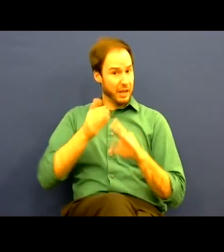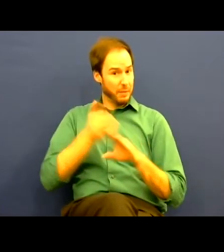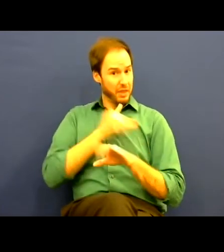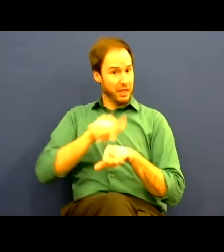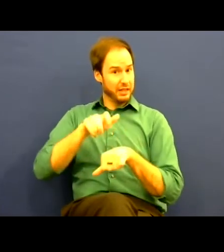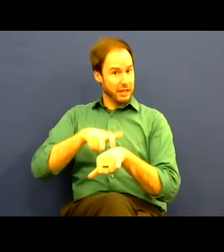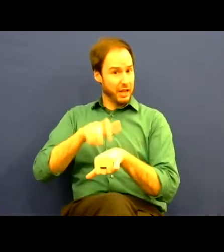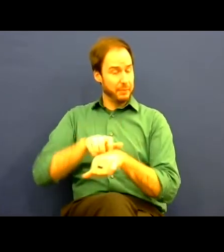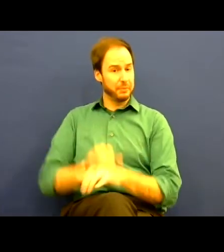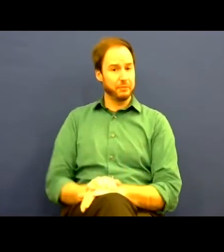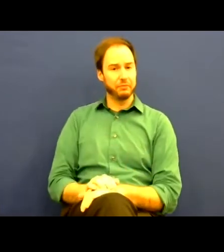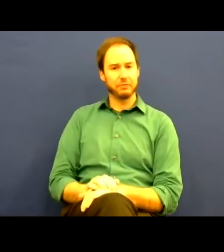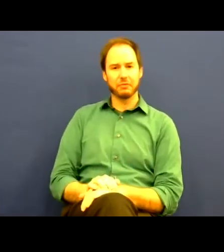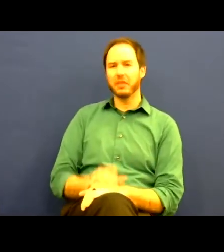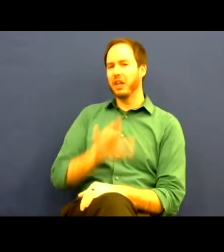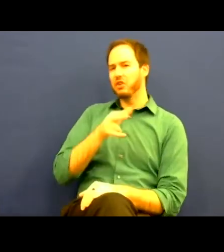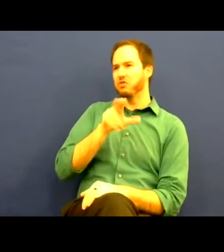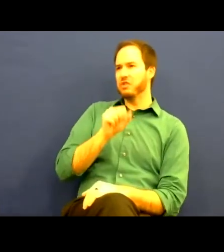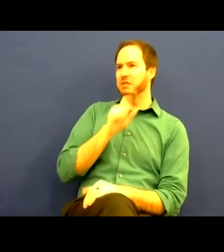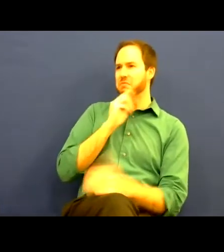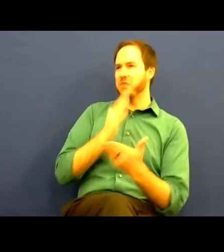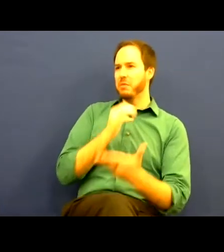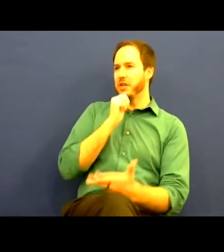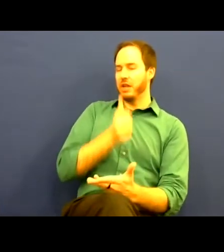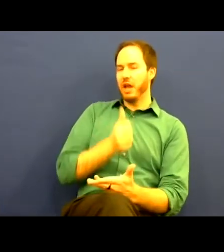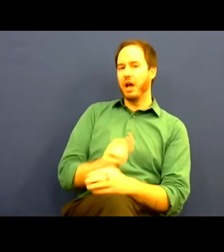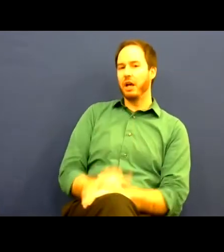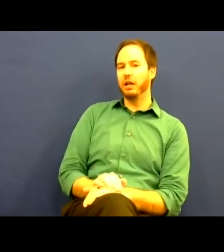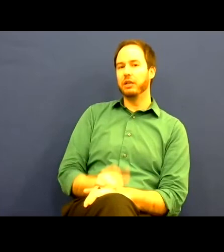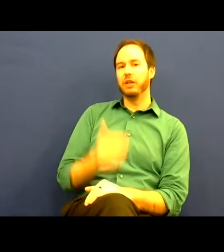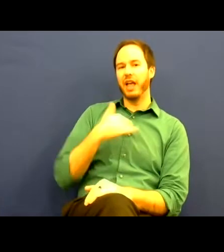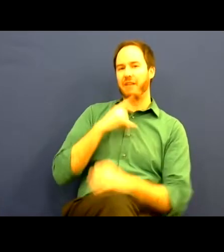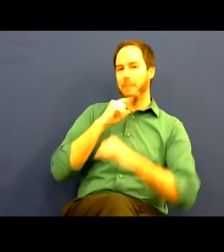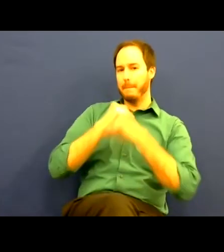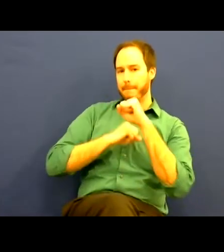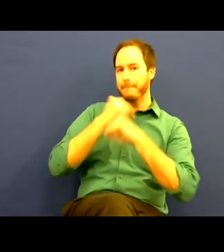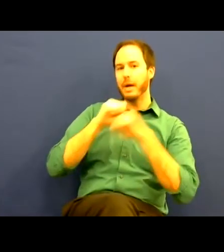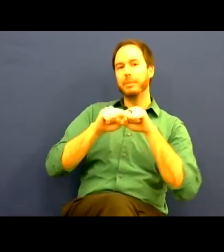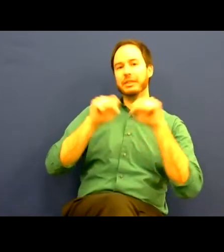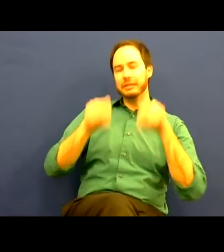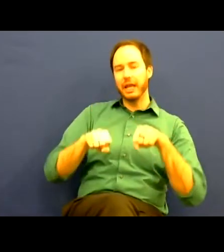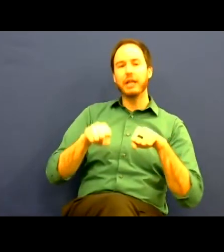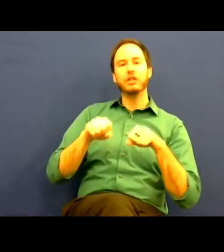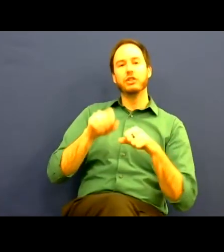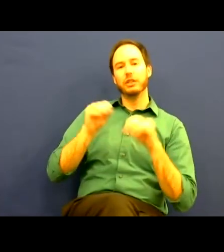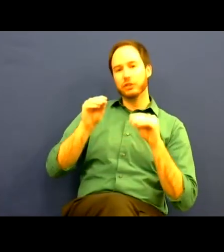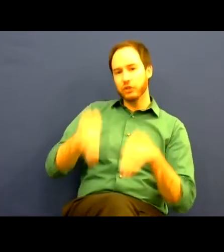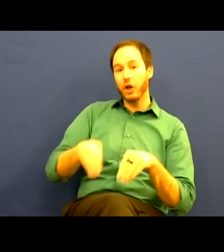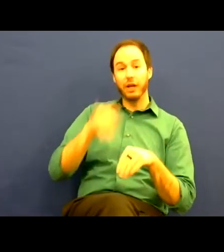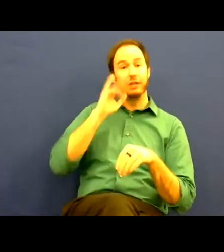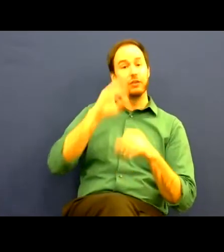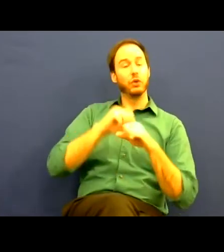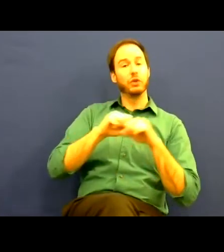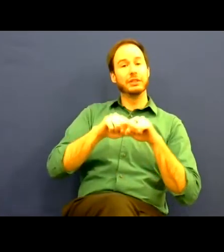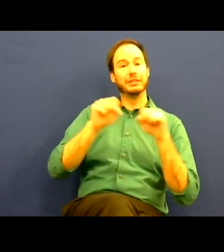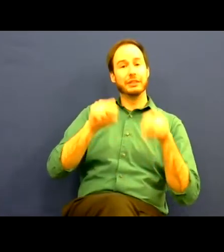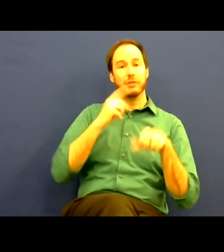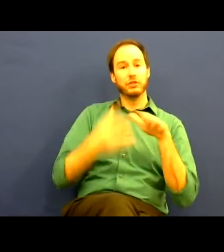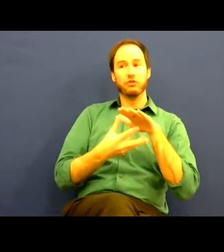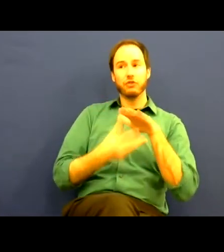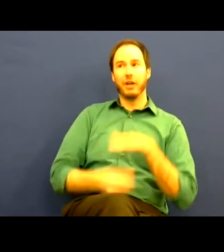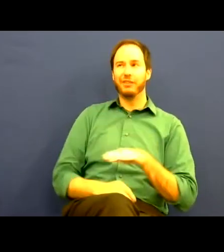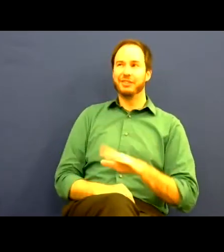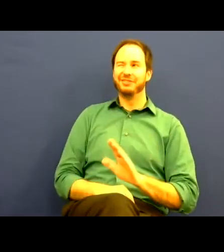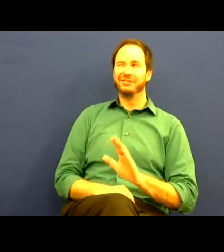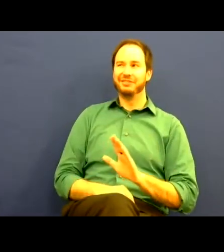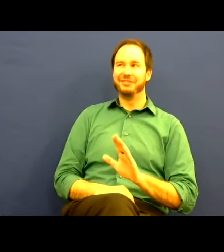point? I mean, probably not. I mean, they still have to put the pump station in, and well, because if your system is gravity, then it